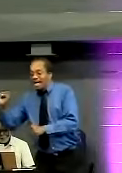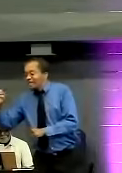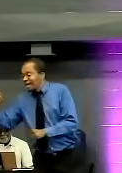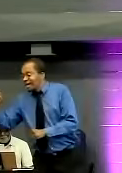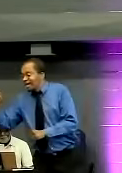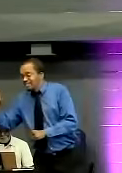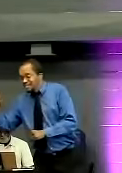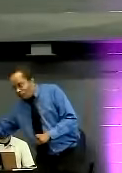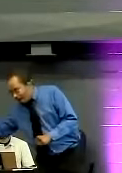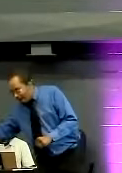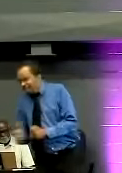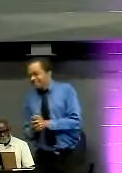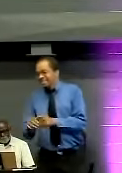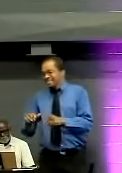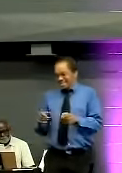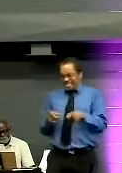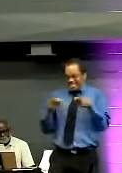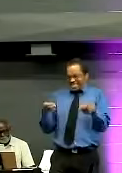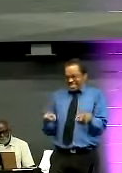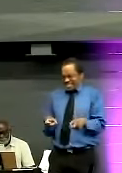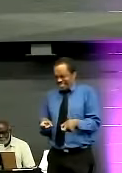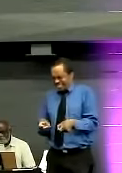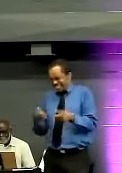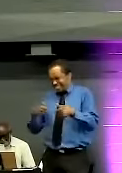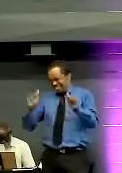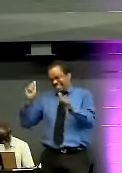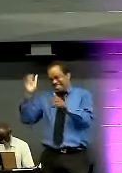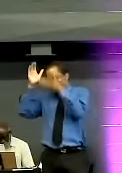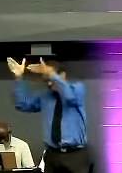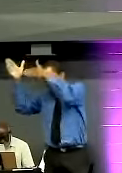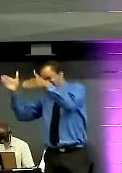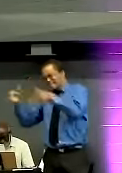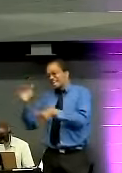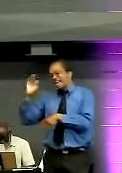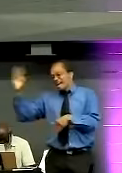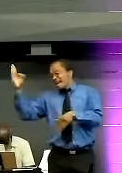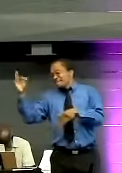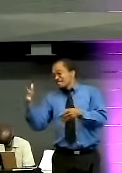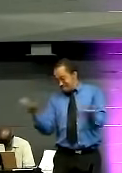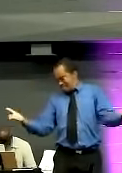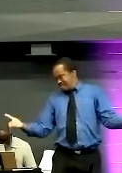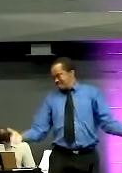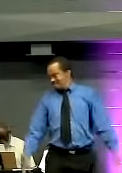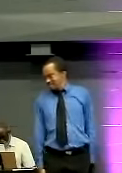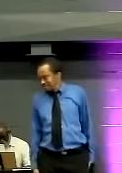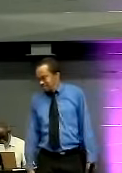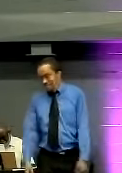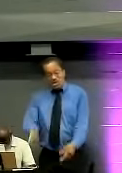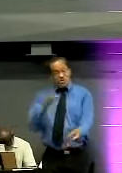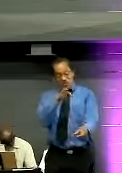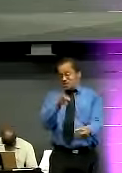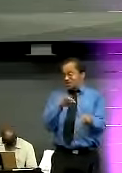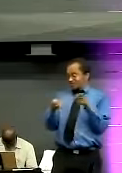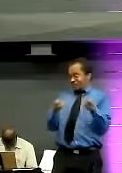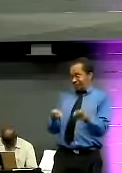from the pressure of trying to do it and fix it yourself. Father, F them. It's in your hands